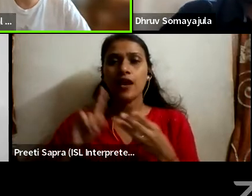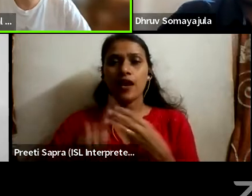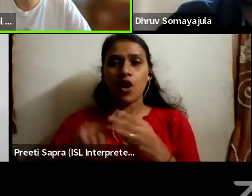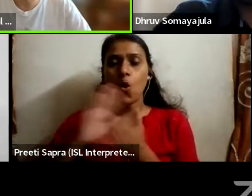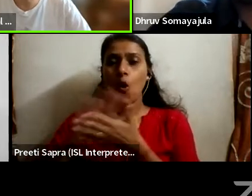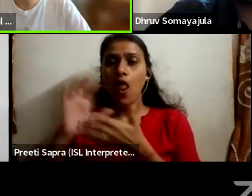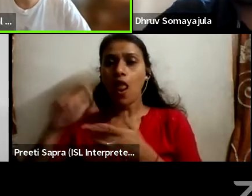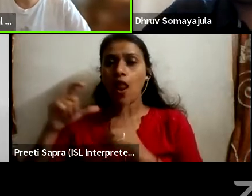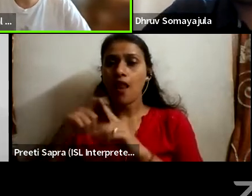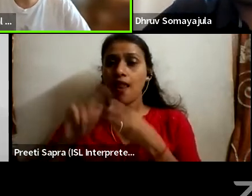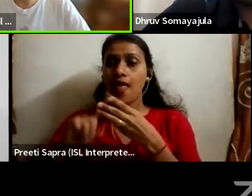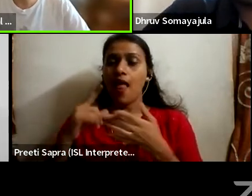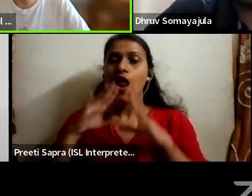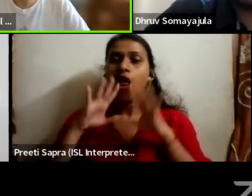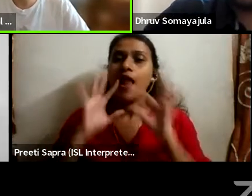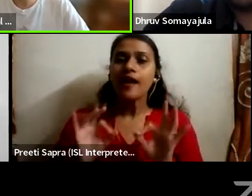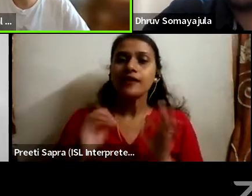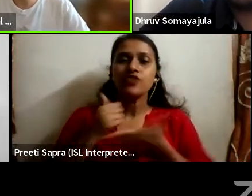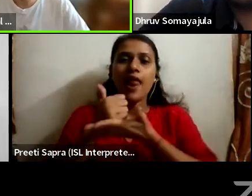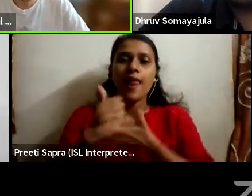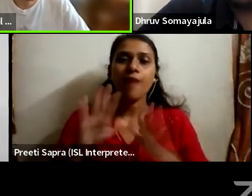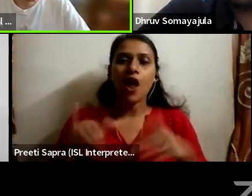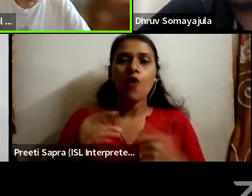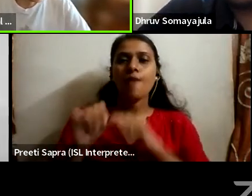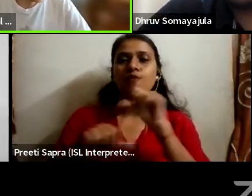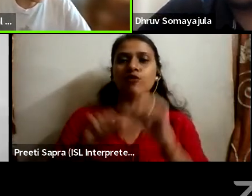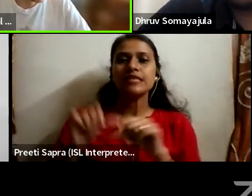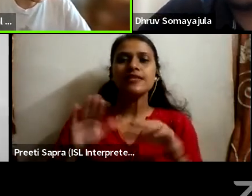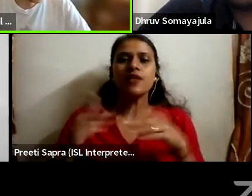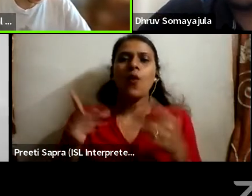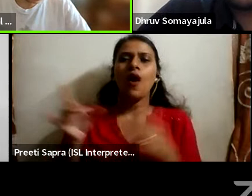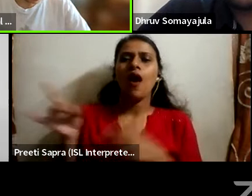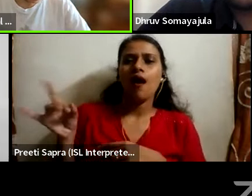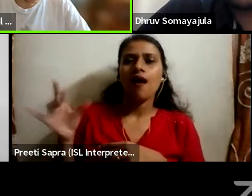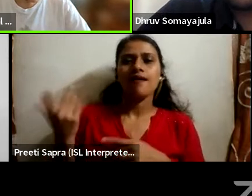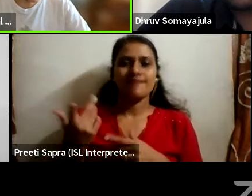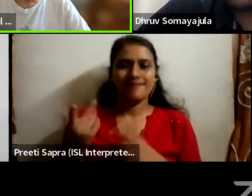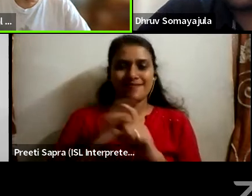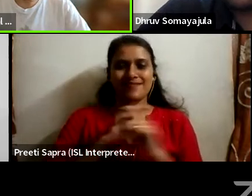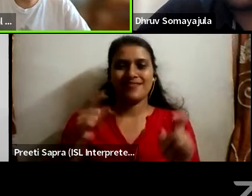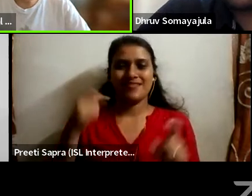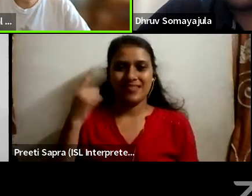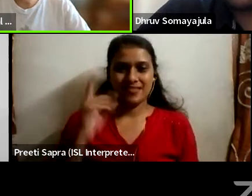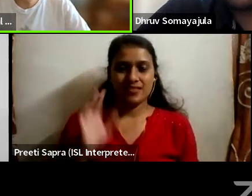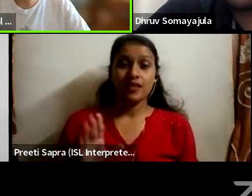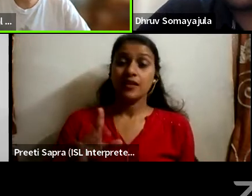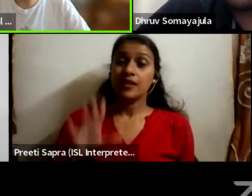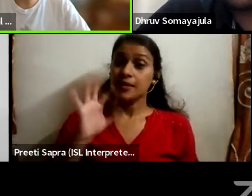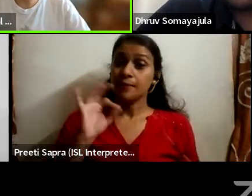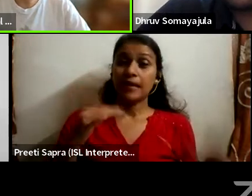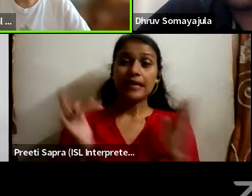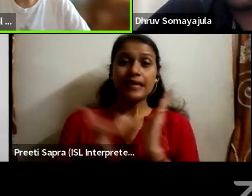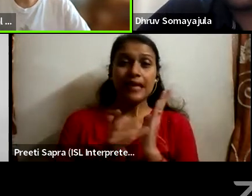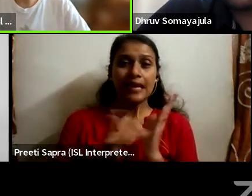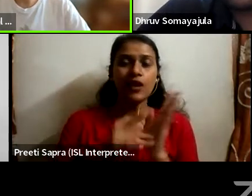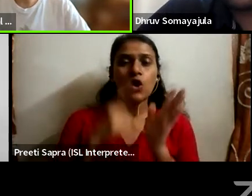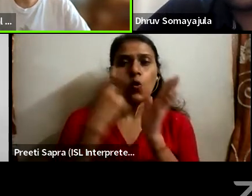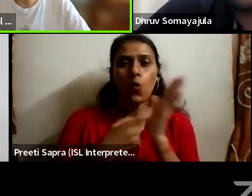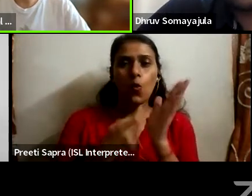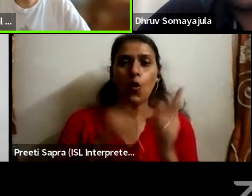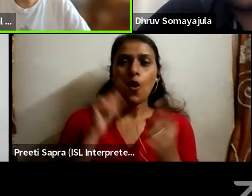are actually helpful because they understand what the process is. And then finally, from a technical standpoint,